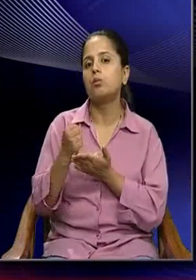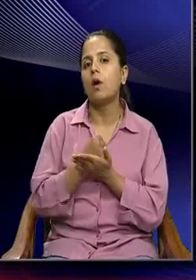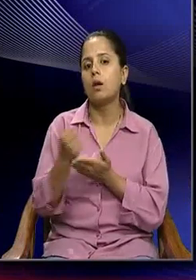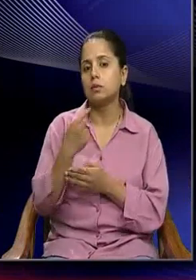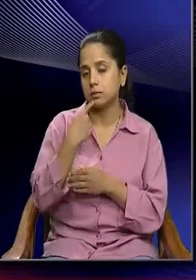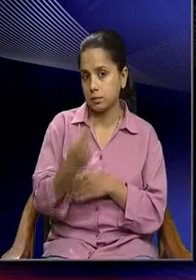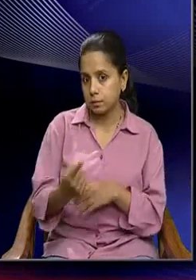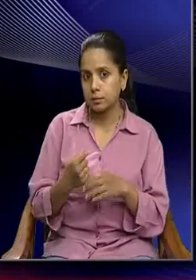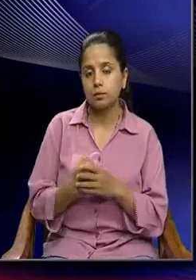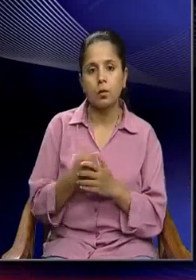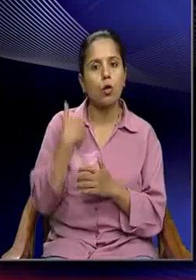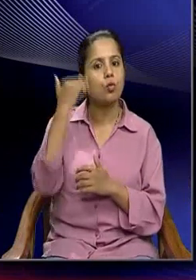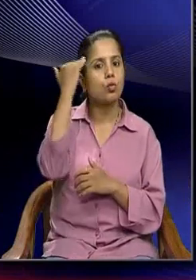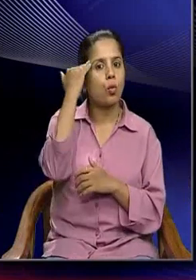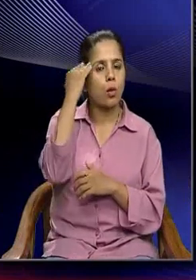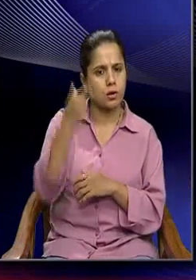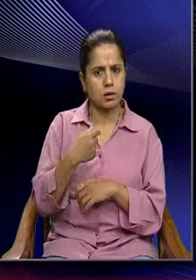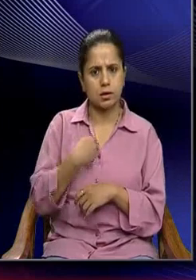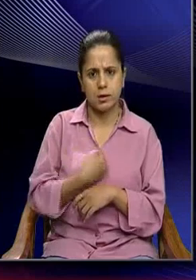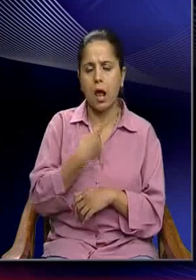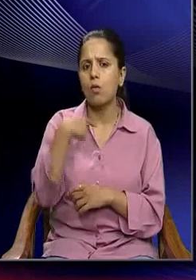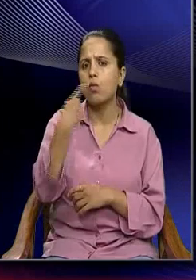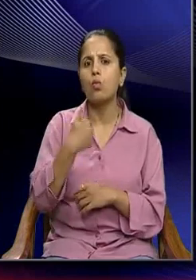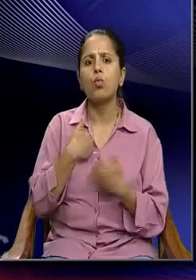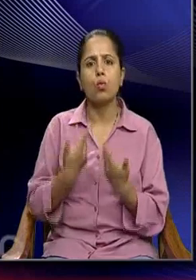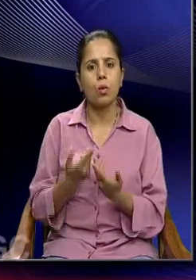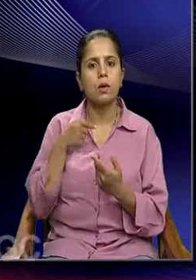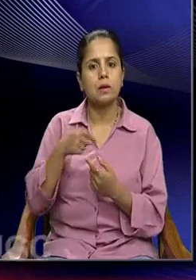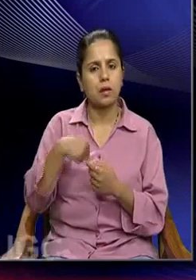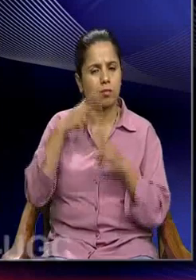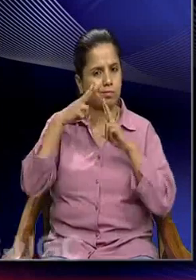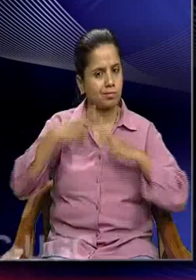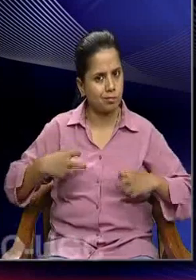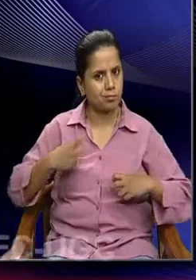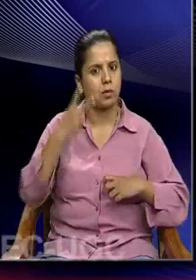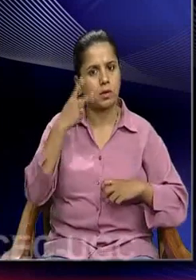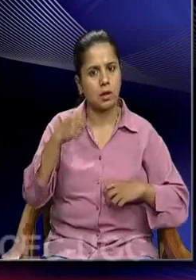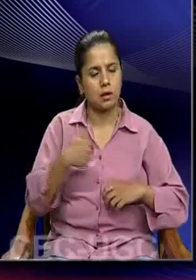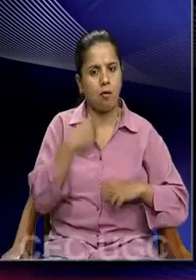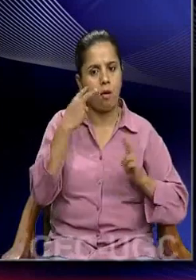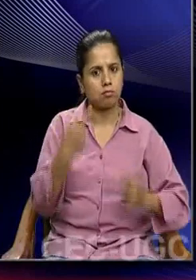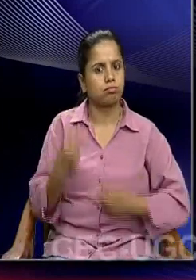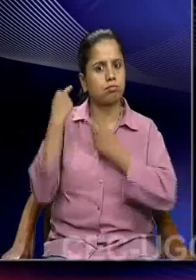of knowing yourself through self-introspection and self-reflection.